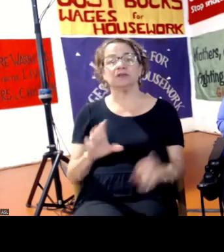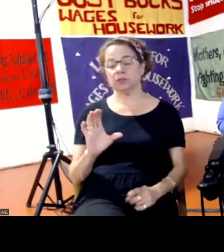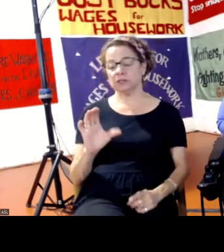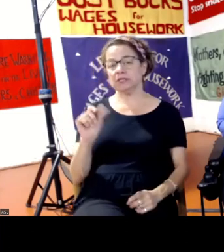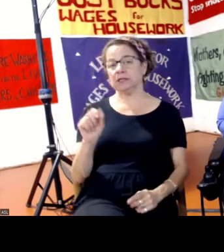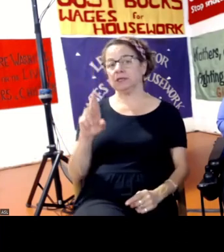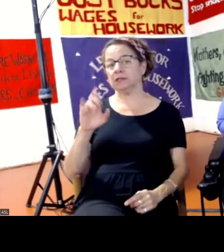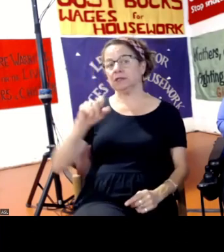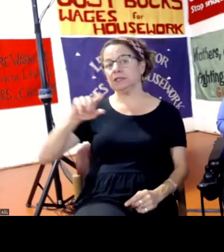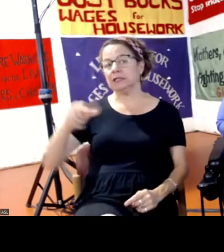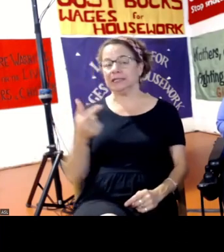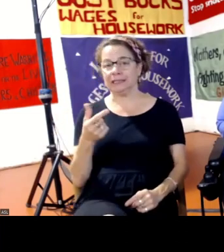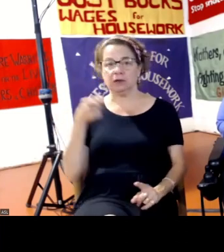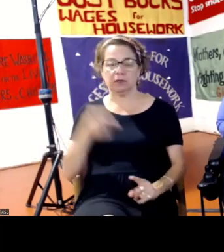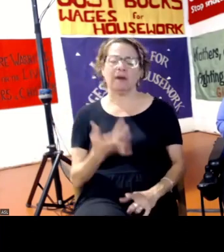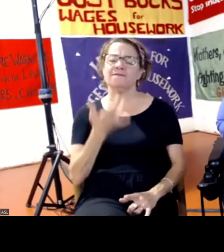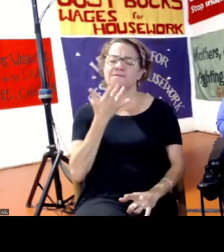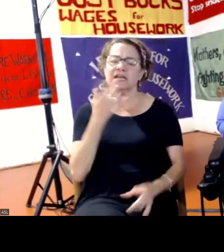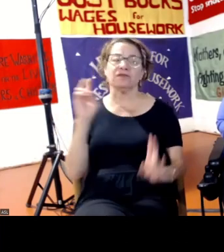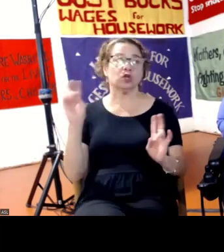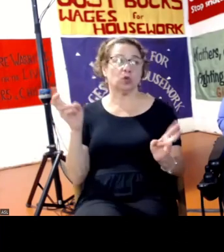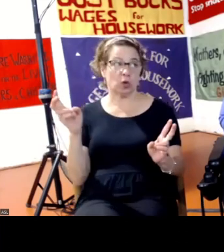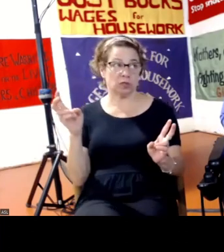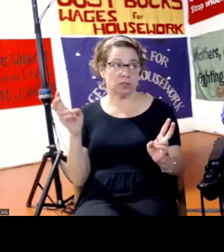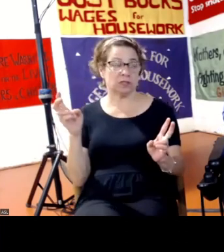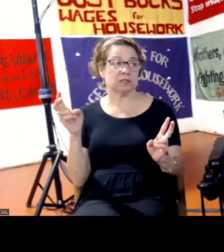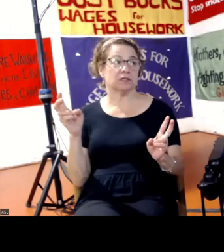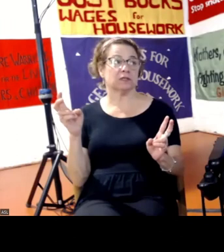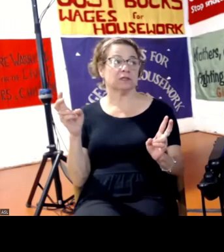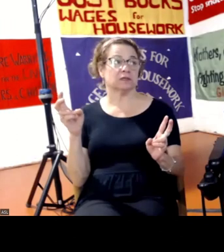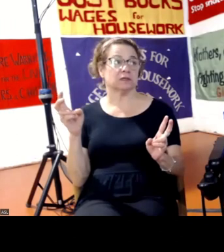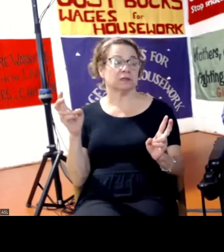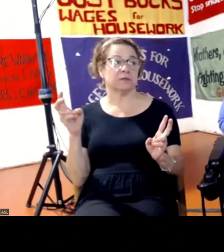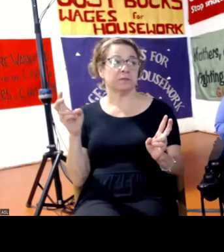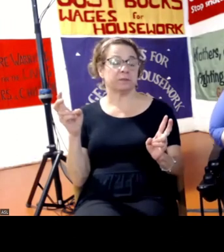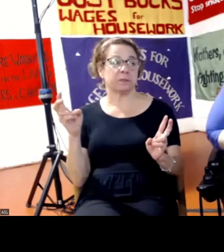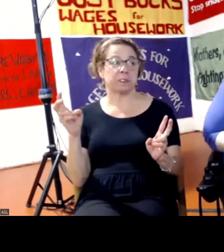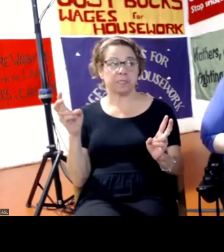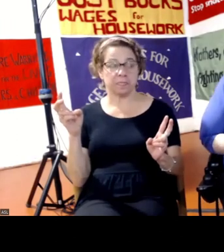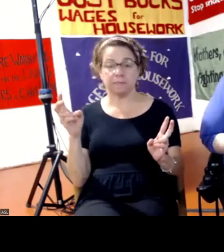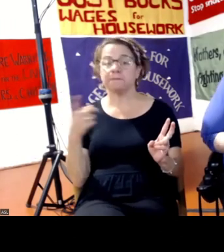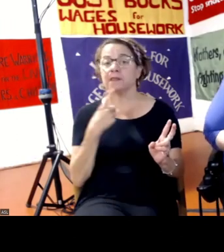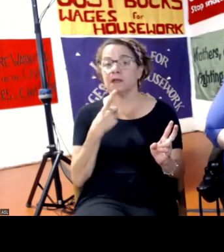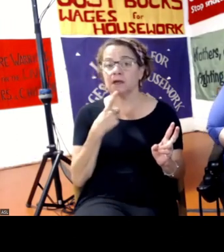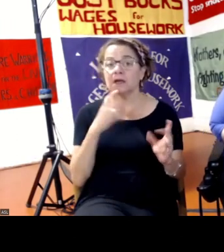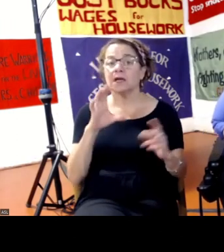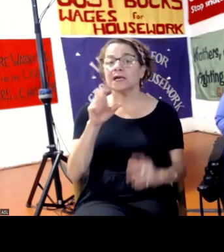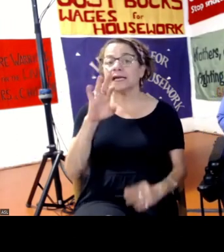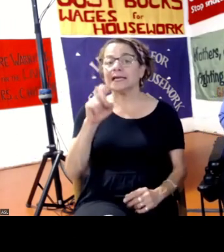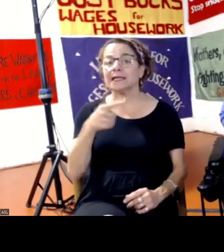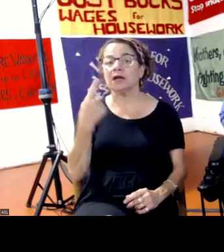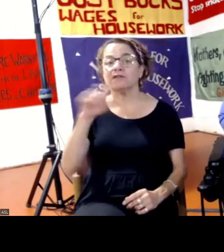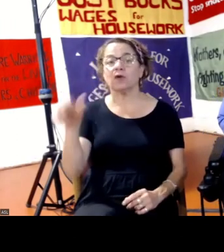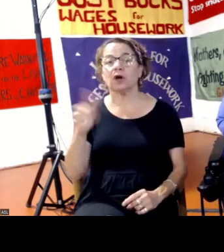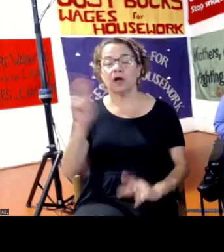about. And it's one of my favorite quotes that do have come out of the Wages for Housework campaign. And it says, caring for others, it's